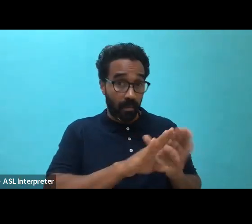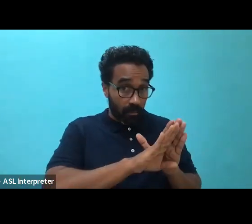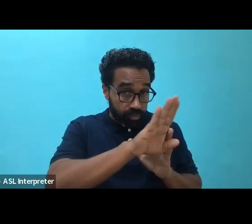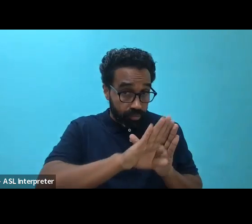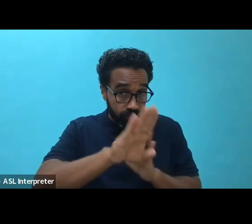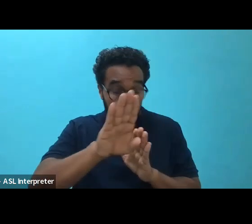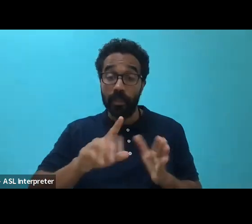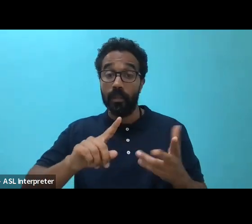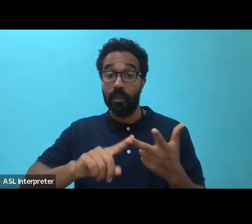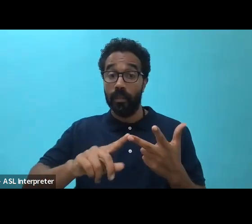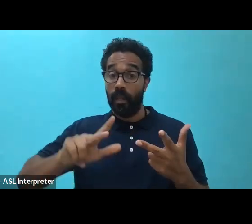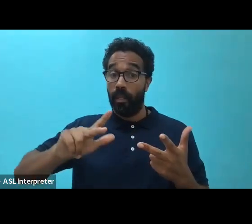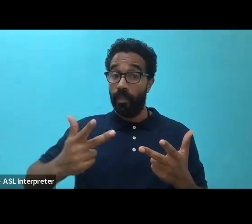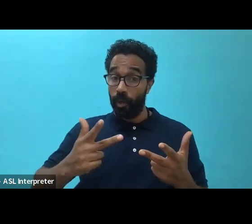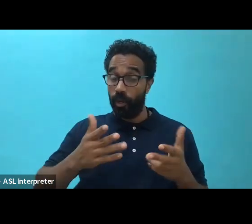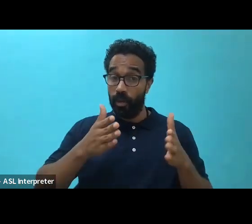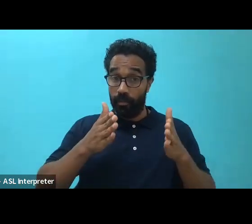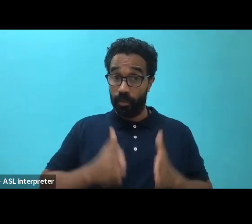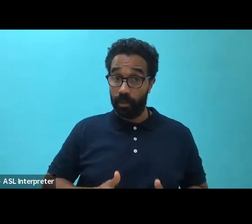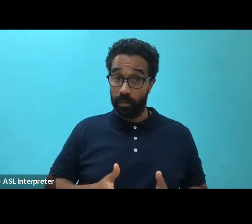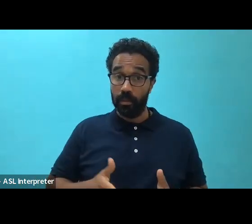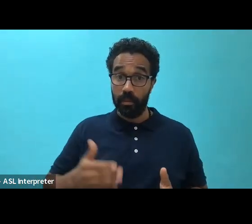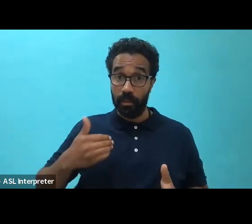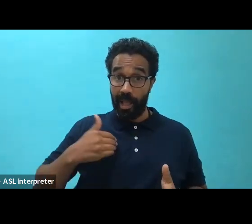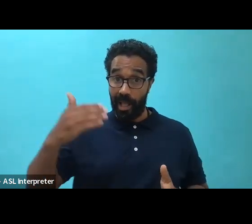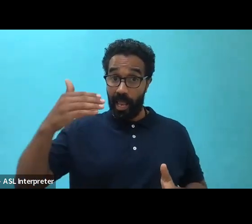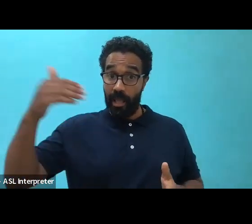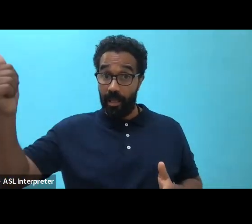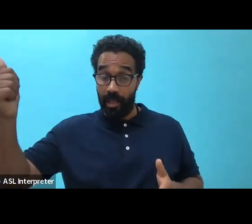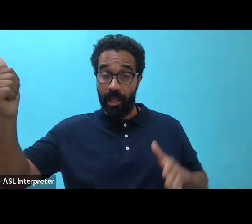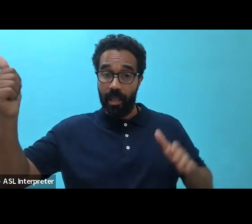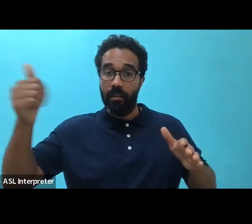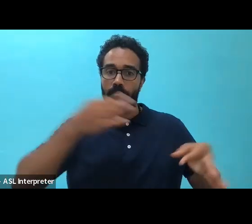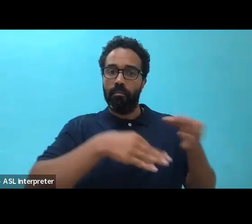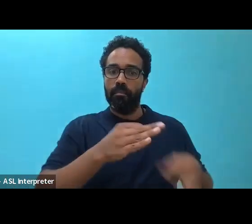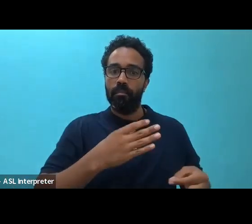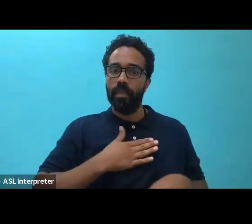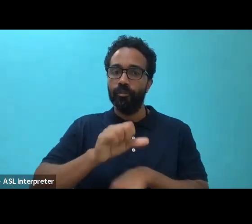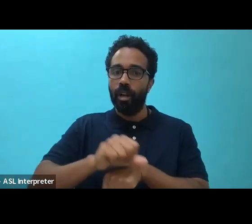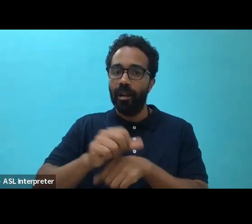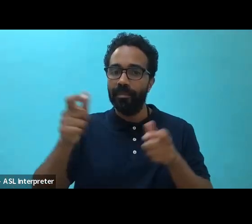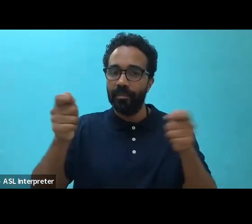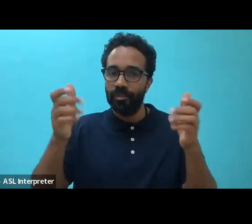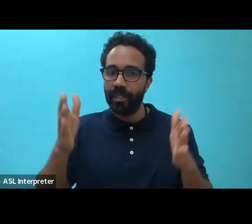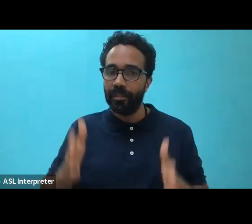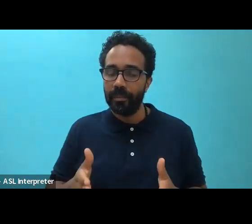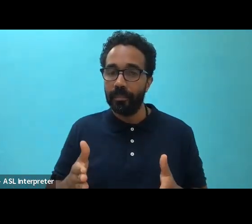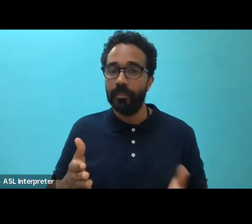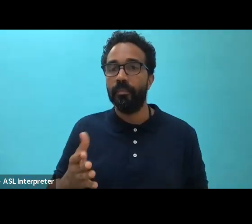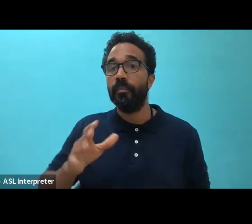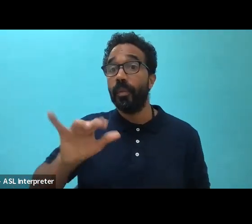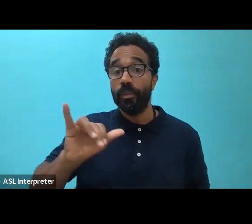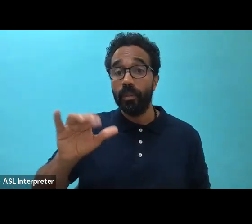3rd person assumed the director's role when I left. I have seen CIL staff